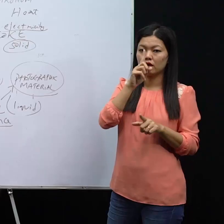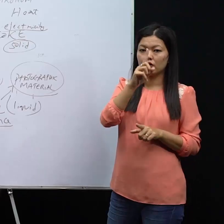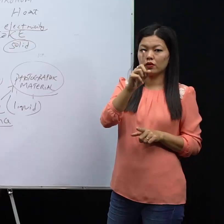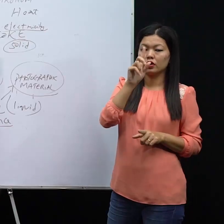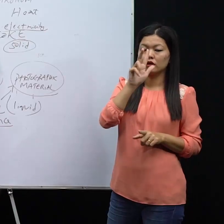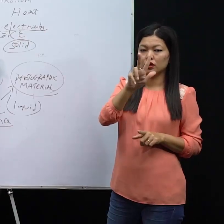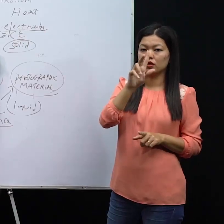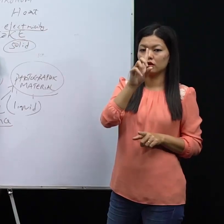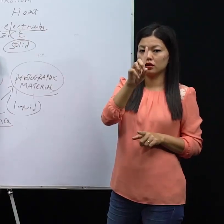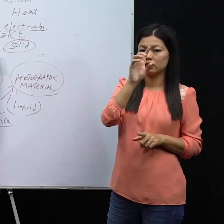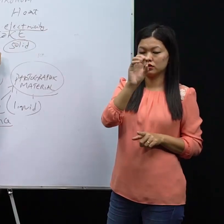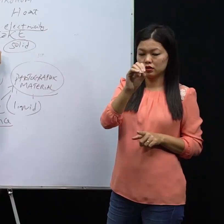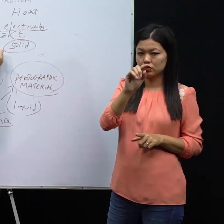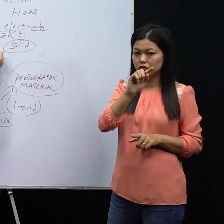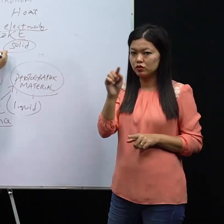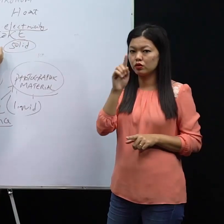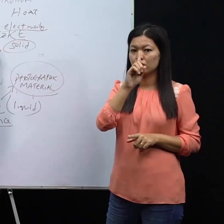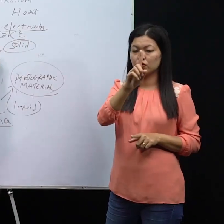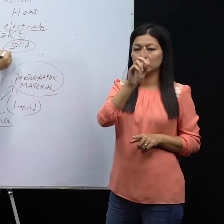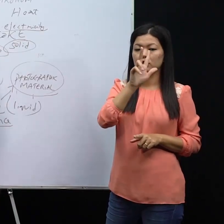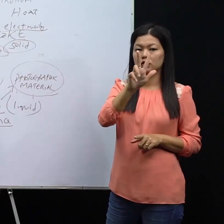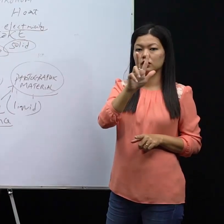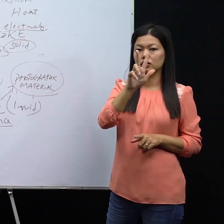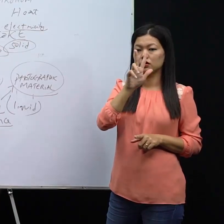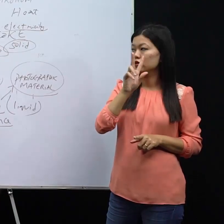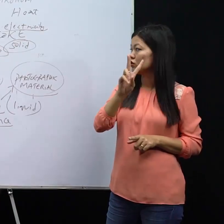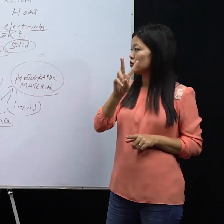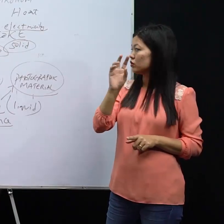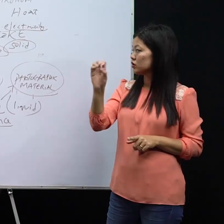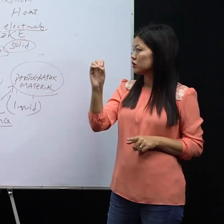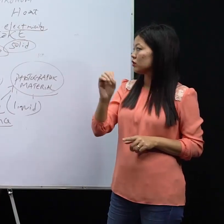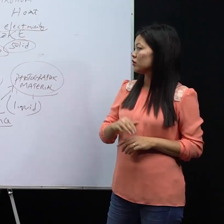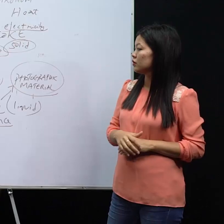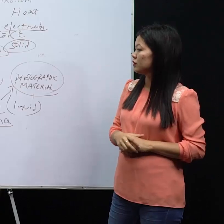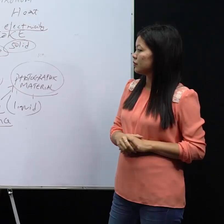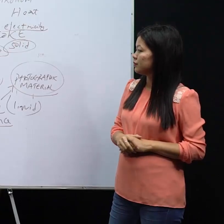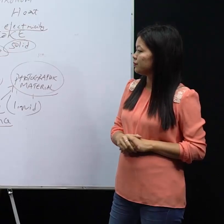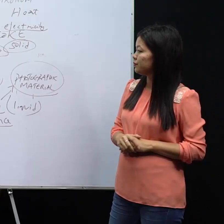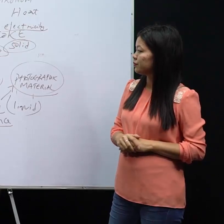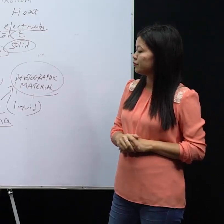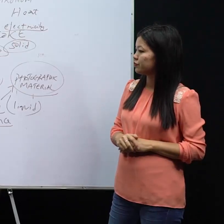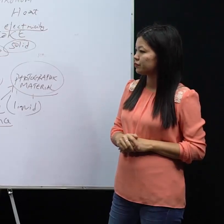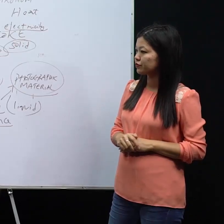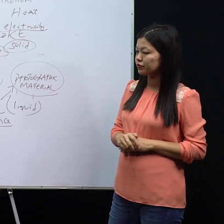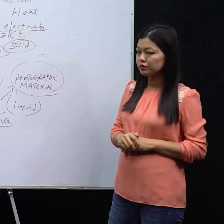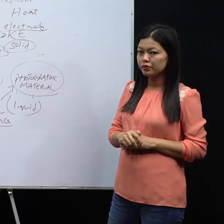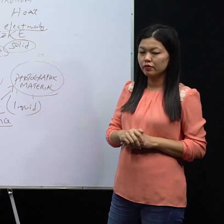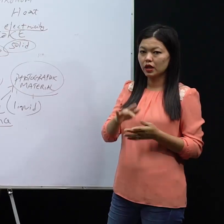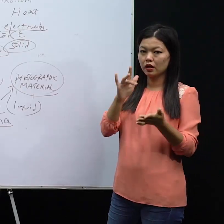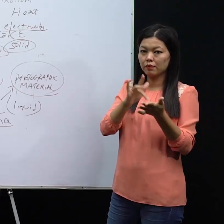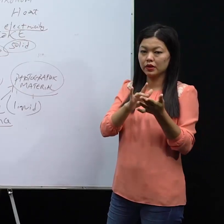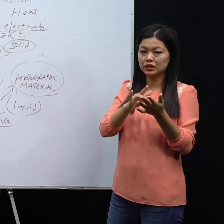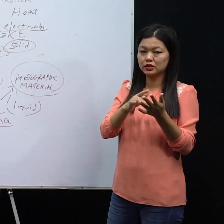during the 1810 and 1820, okay? Now you all, you have heard about like the Wall Street of New York,